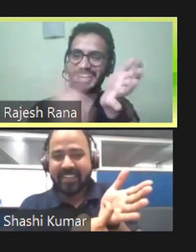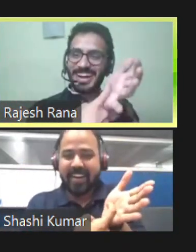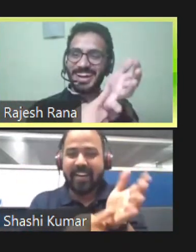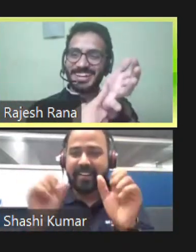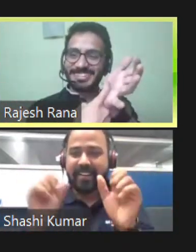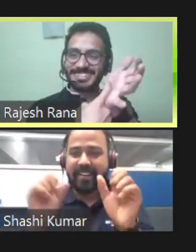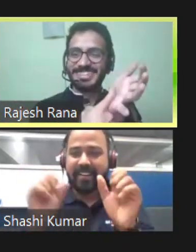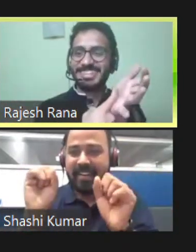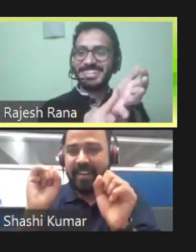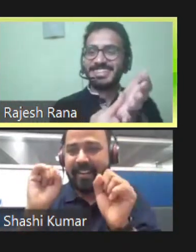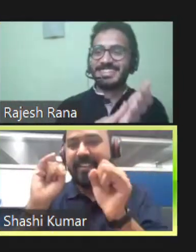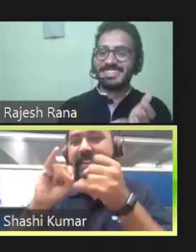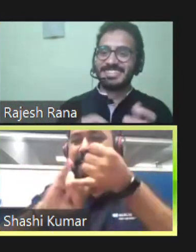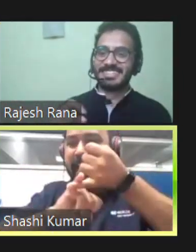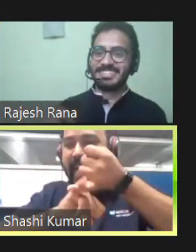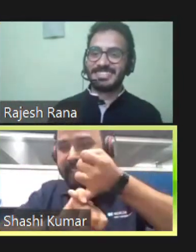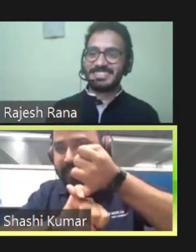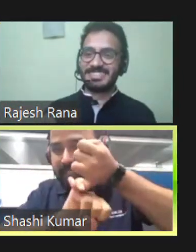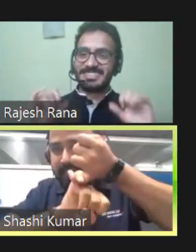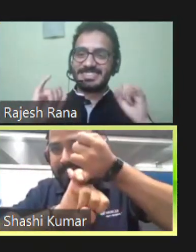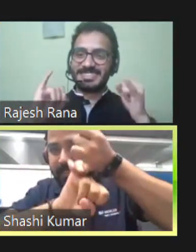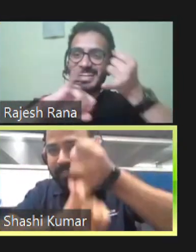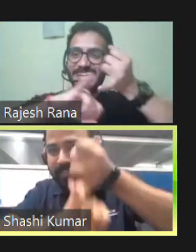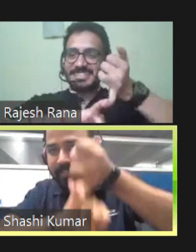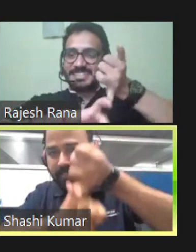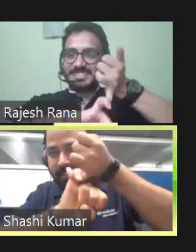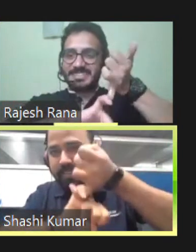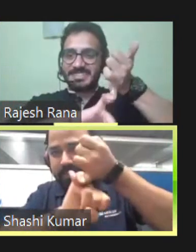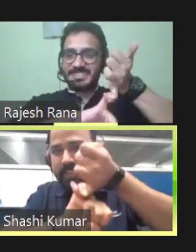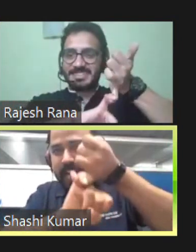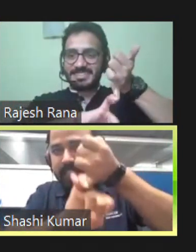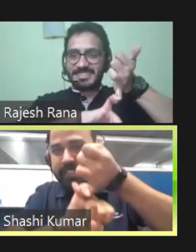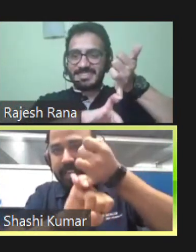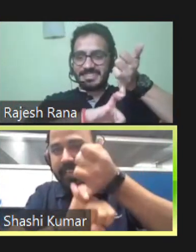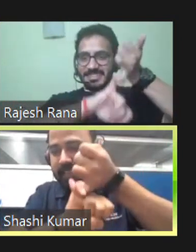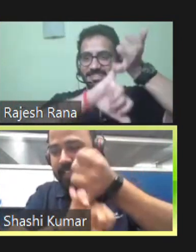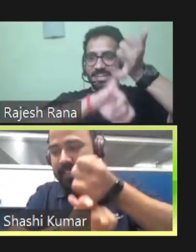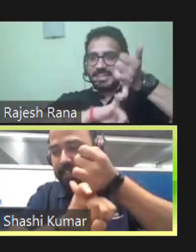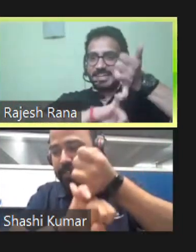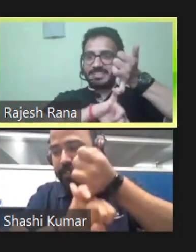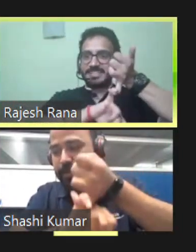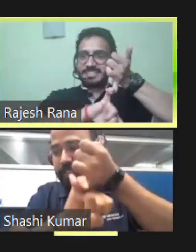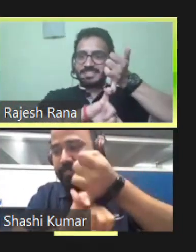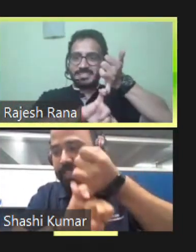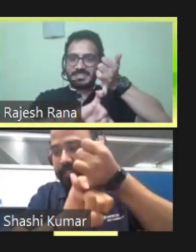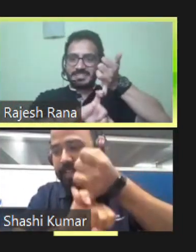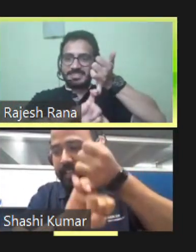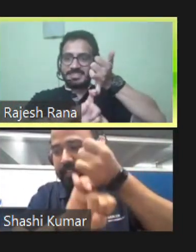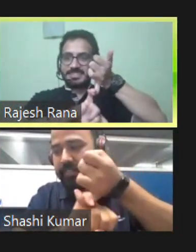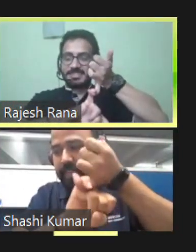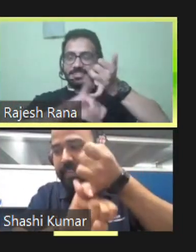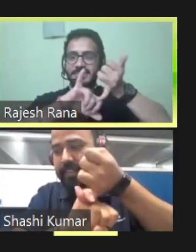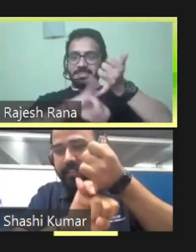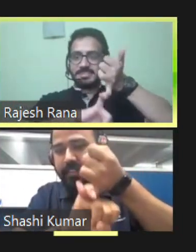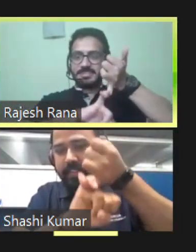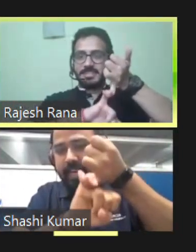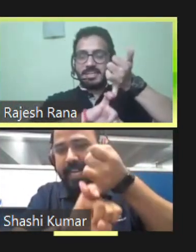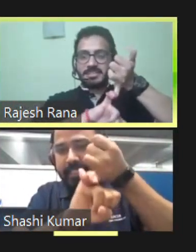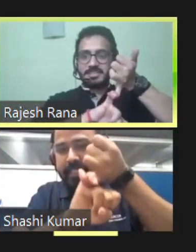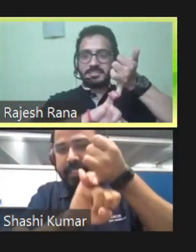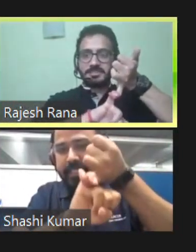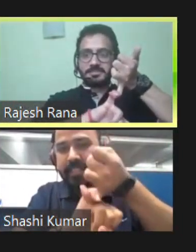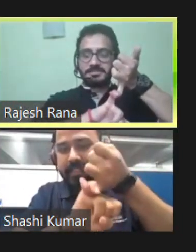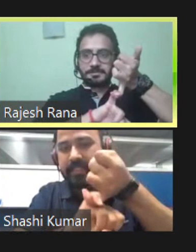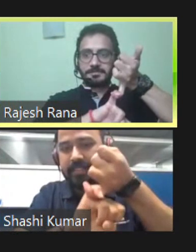for me. R. Then it's S. Just S. hang it like this. Hang Two it. little fingers, hang it, right?